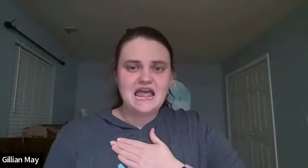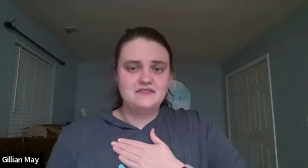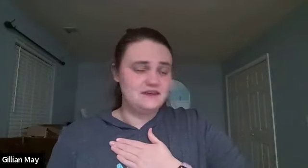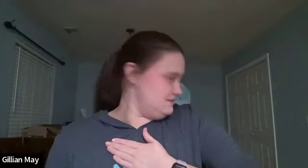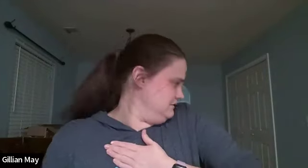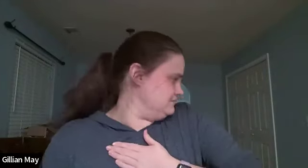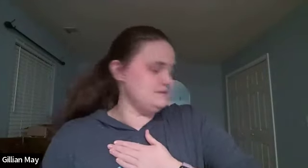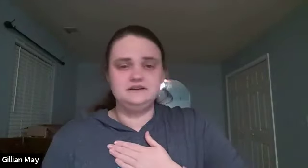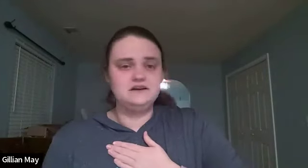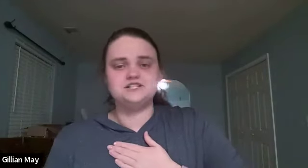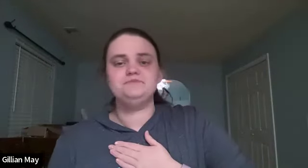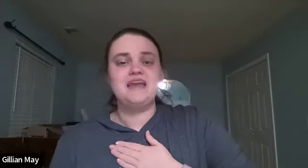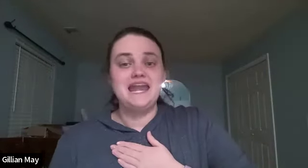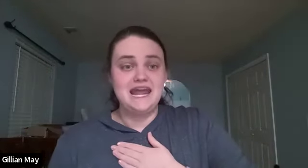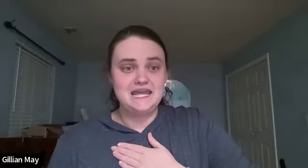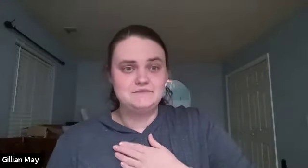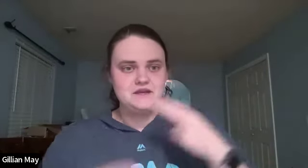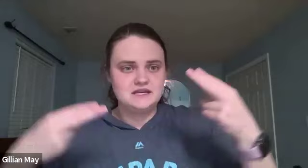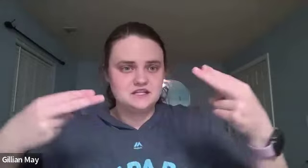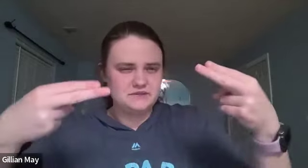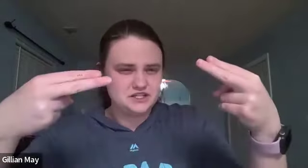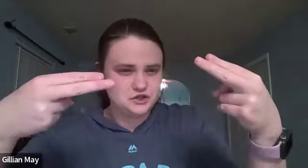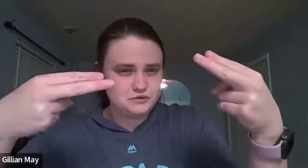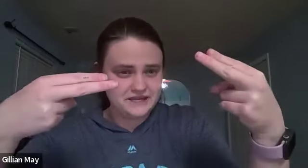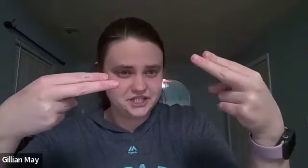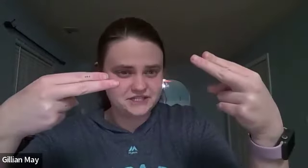And then, oh my gosh, name is going to be 2 H's